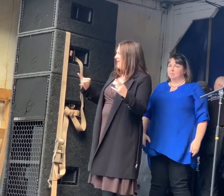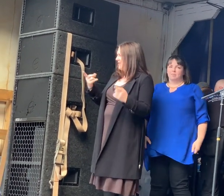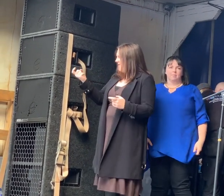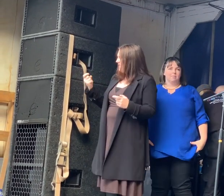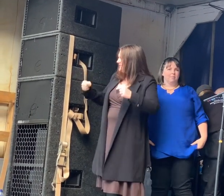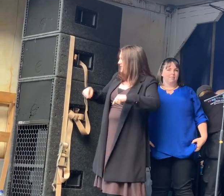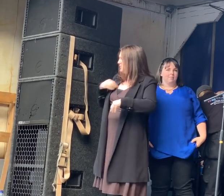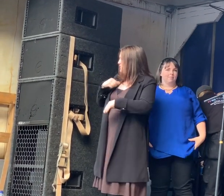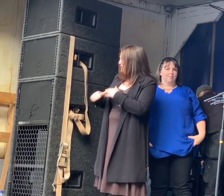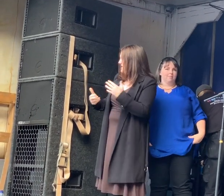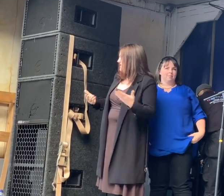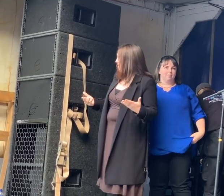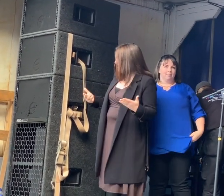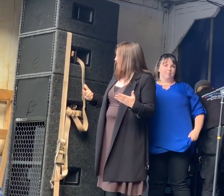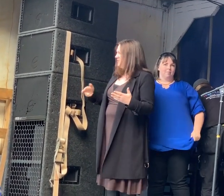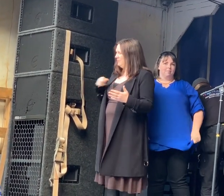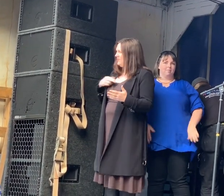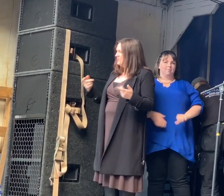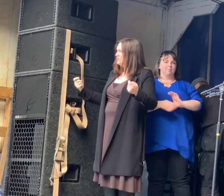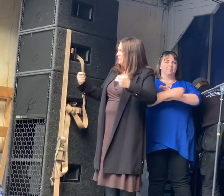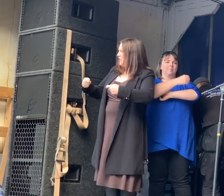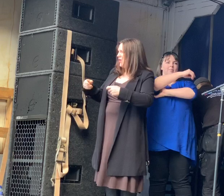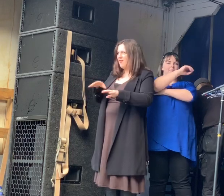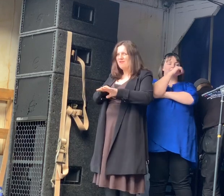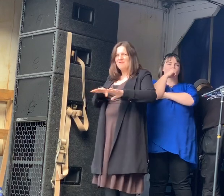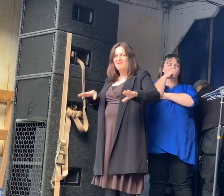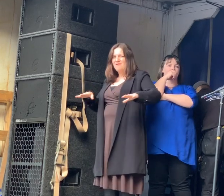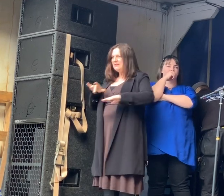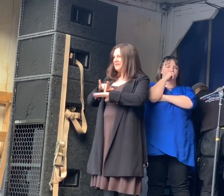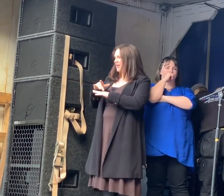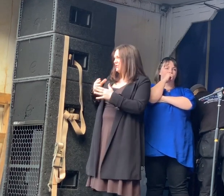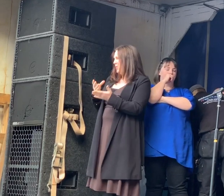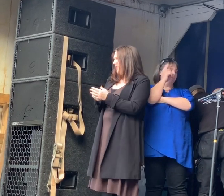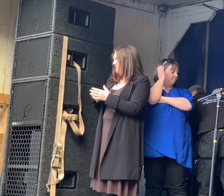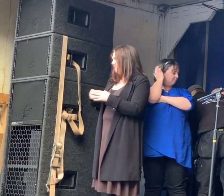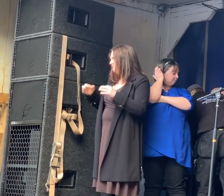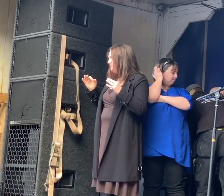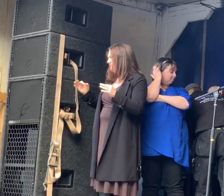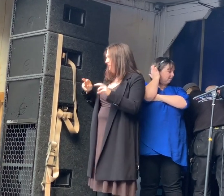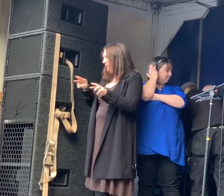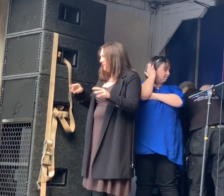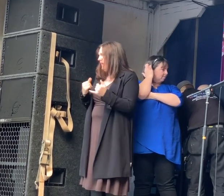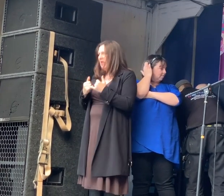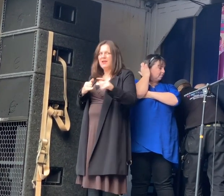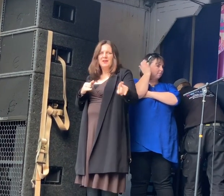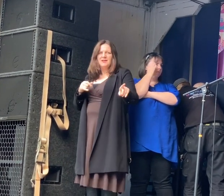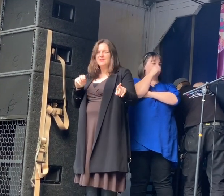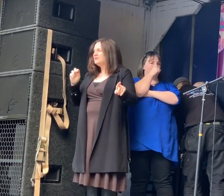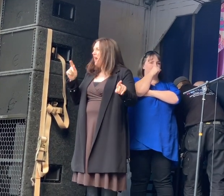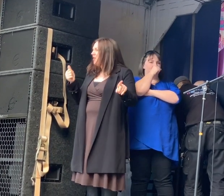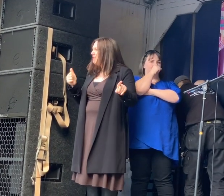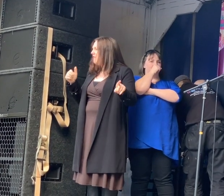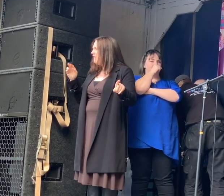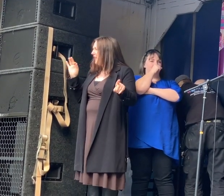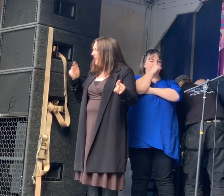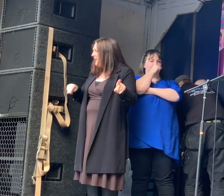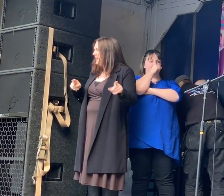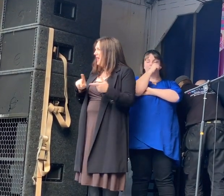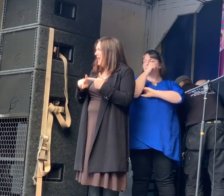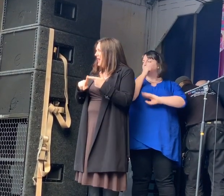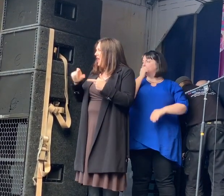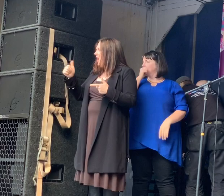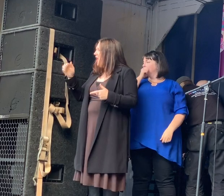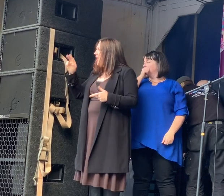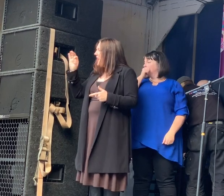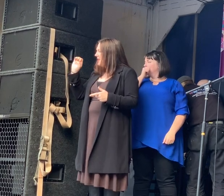here today and to share the stage with some incredible people. People like Tara Flynn and people like Arlette Lyons